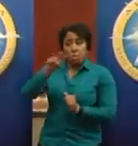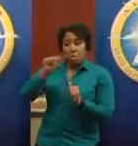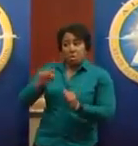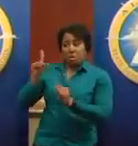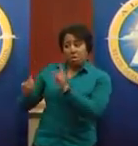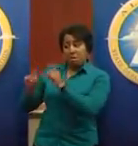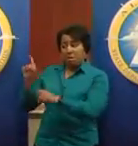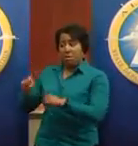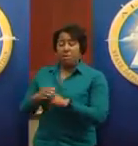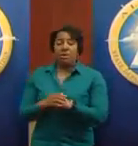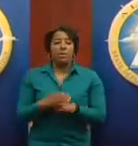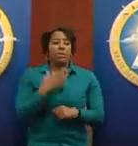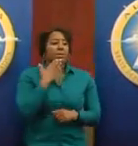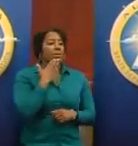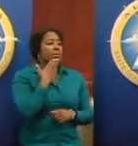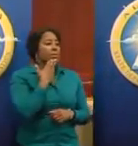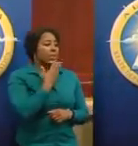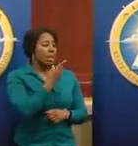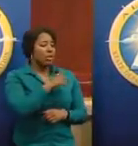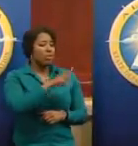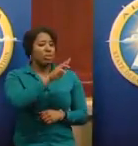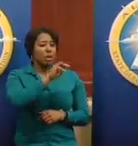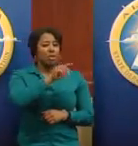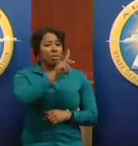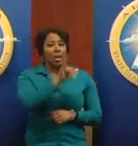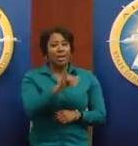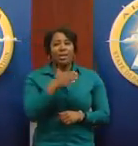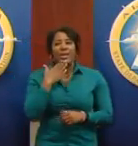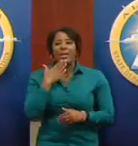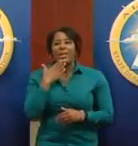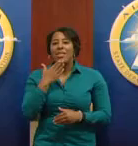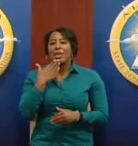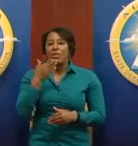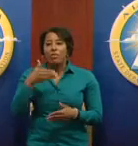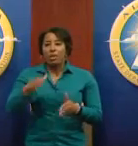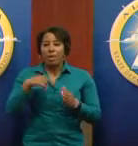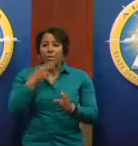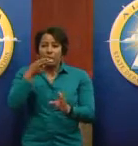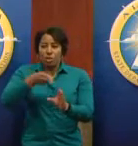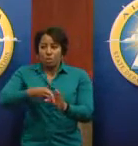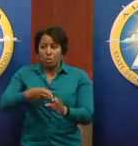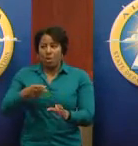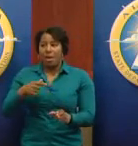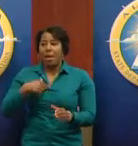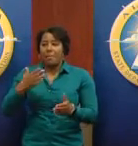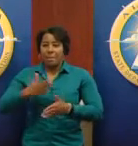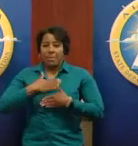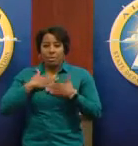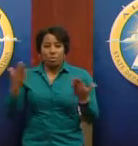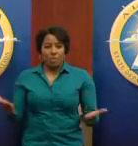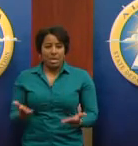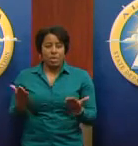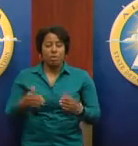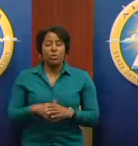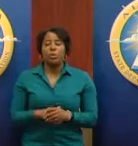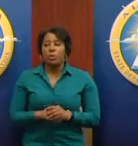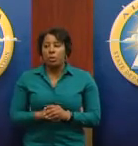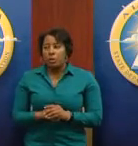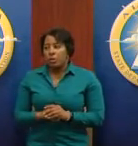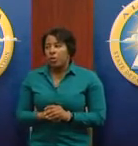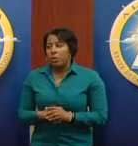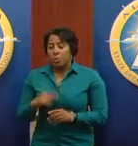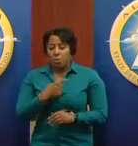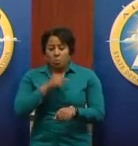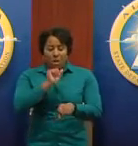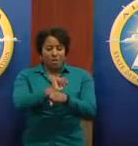Thank you, Dr. Mackey. Thank you all for letting me join you today. I appreciate the opportunity to be here. We have worked in